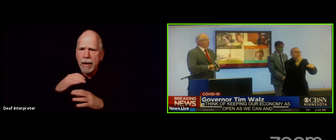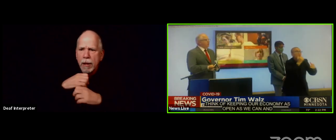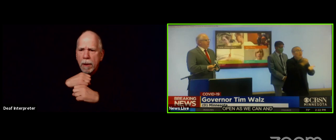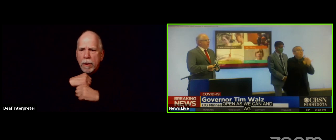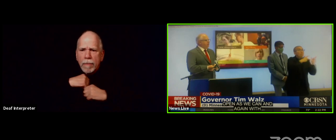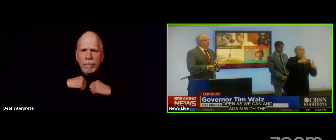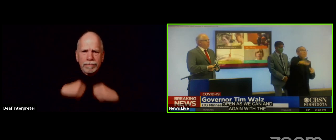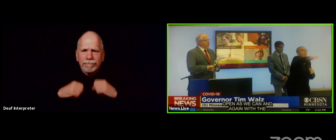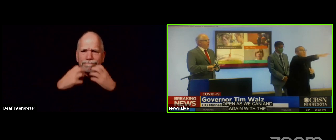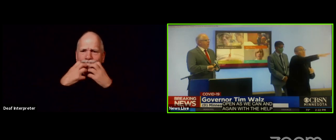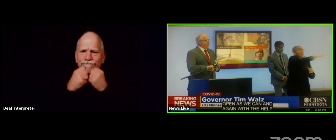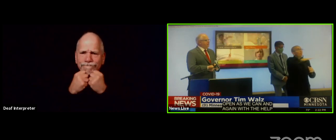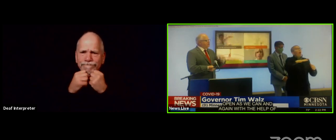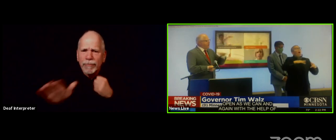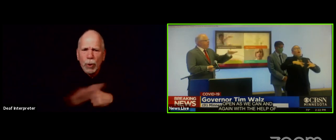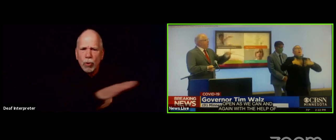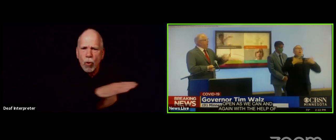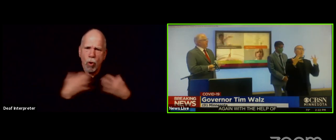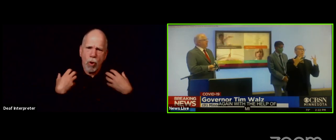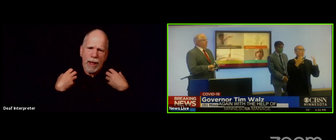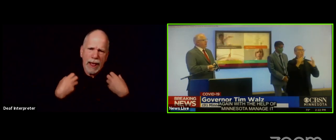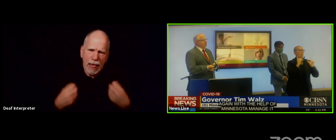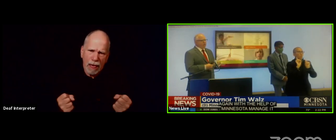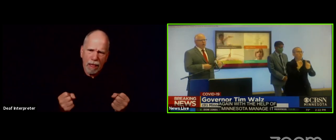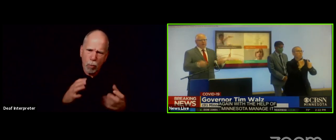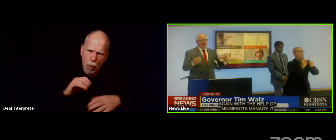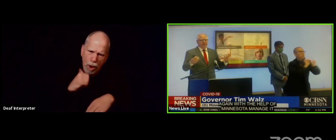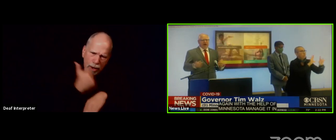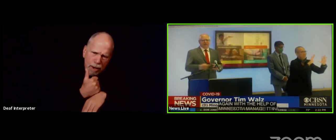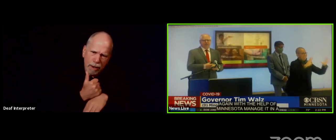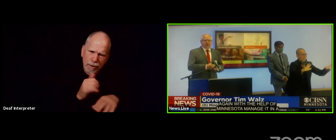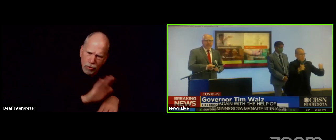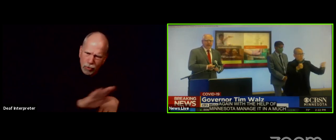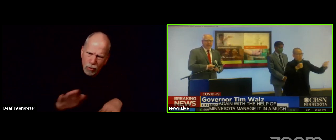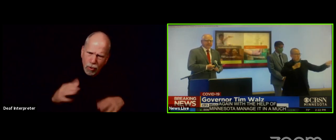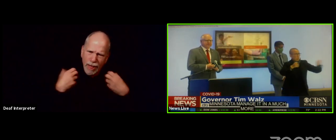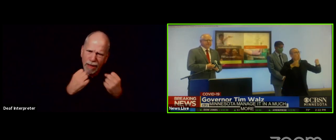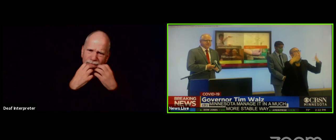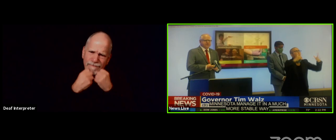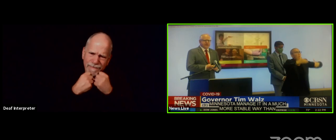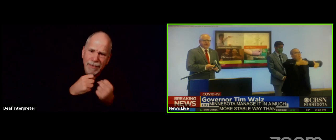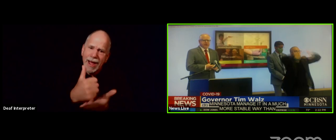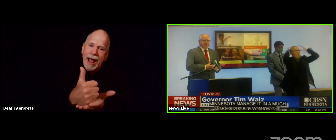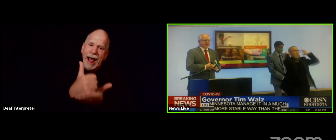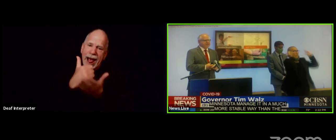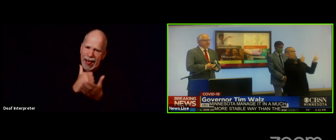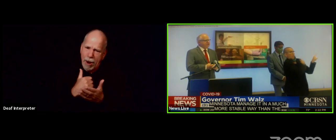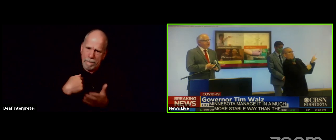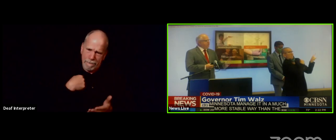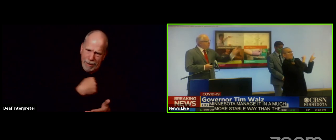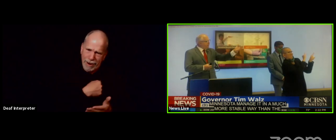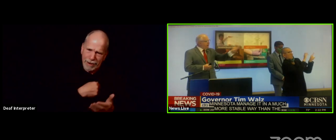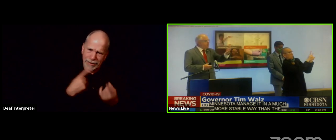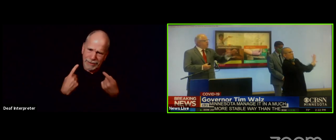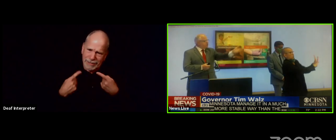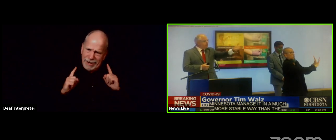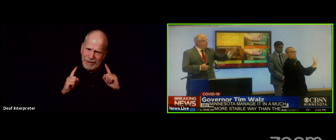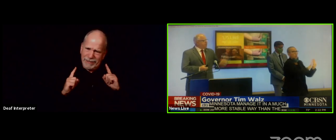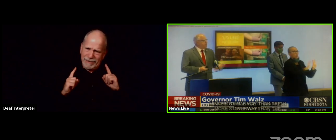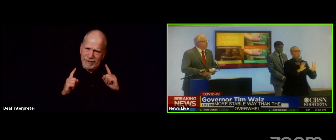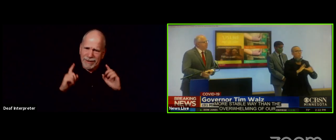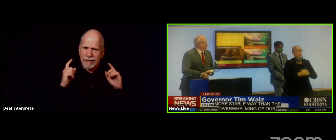in a much more stable way than the overwhelming of our hospital capacity in our system. With that, questions,